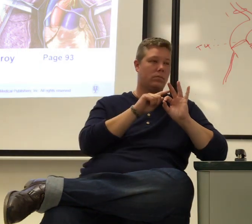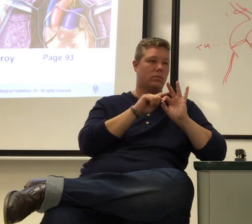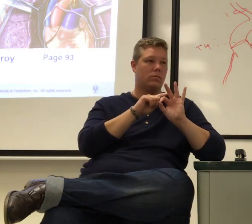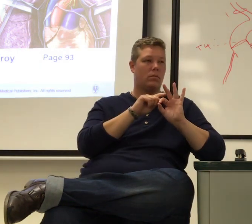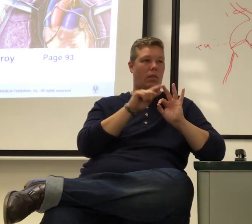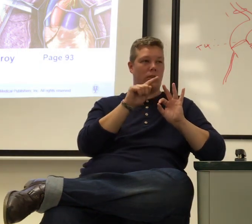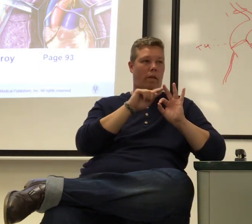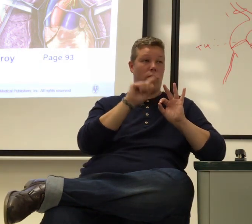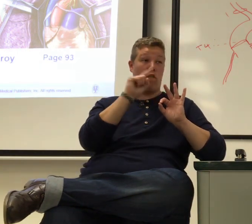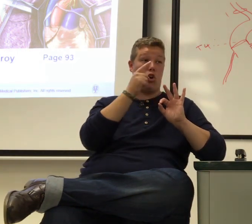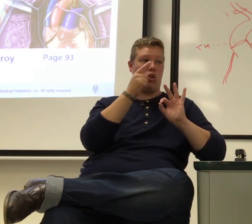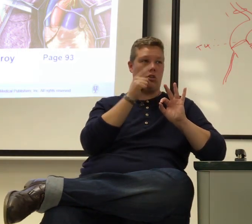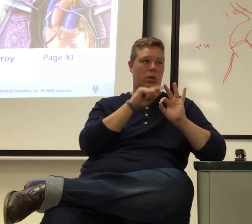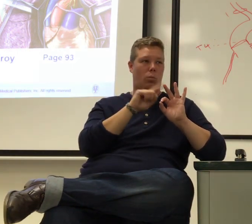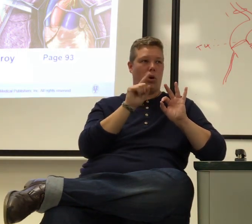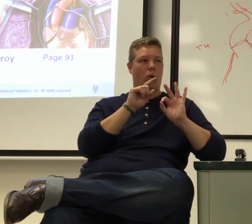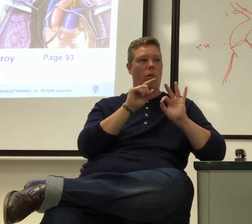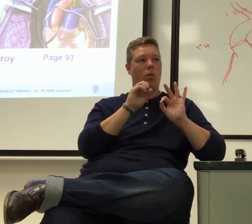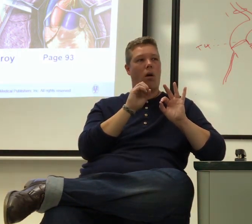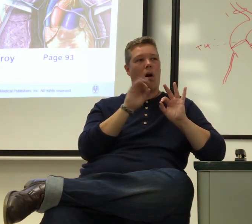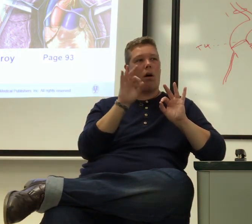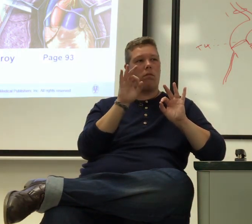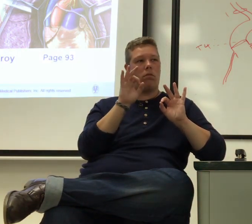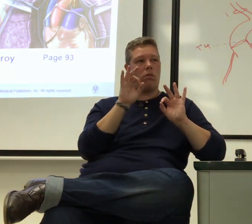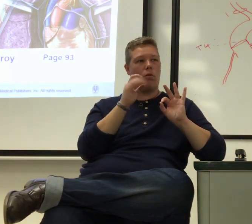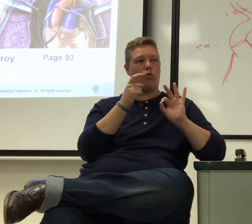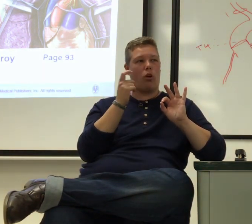That's the first branch coming out the aortic arch. Okay.